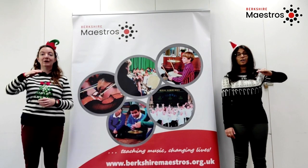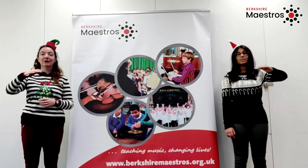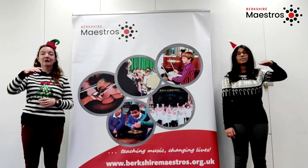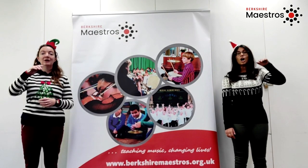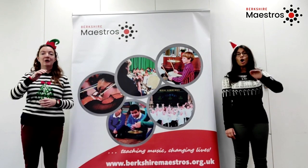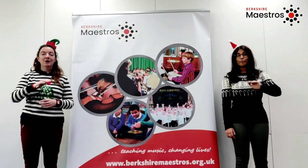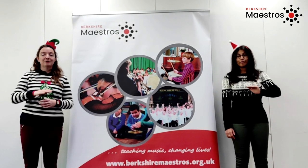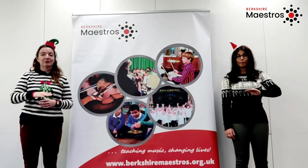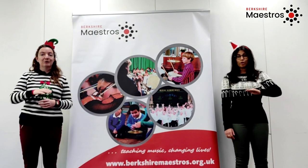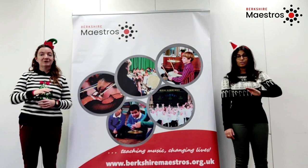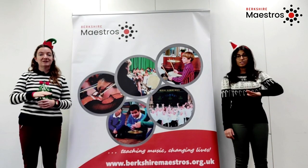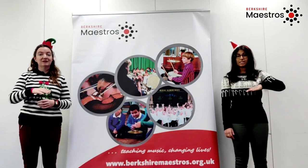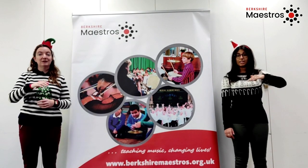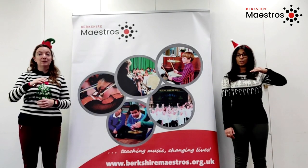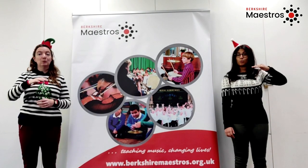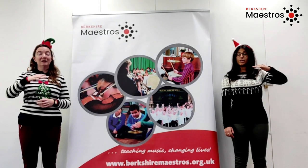midwinter, frosty